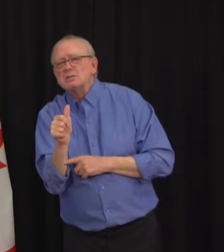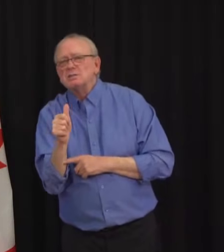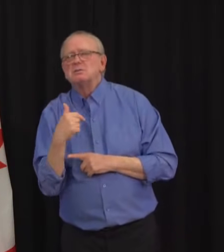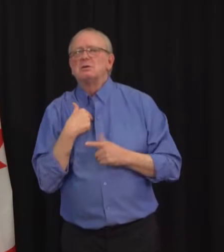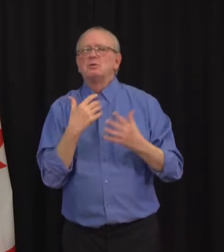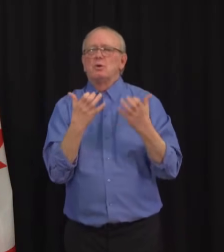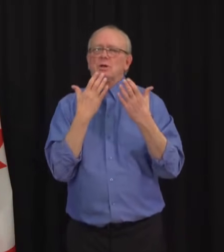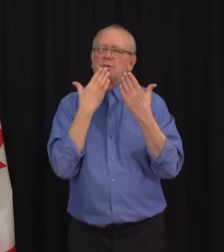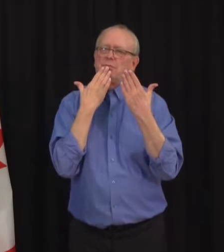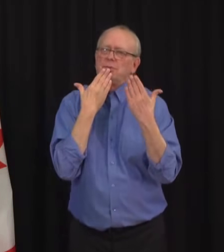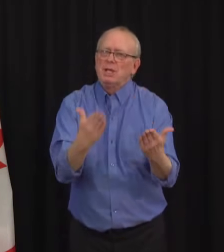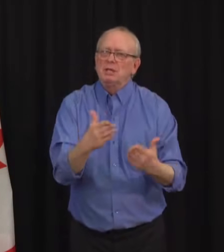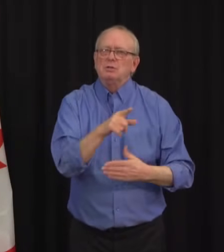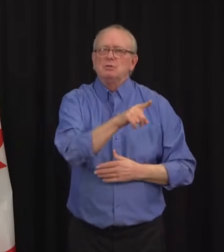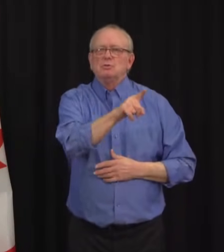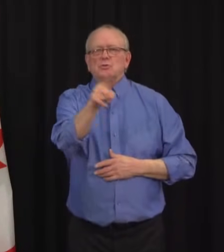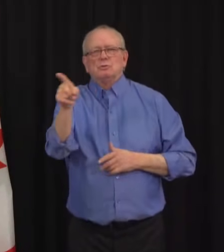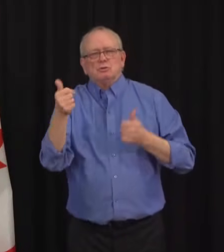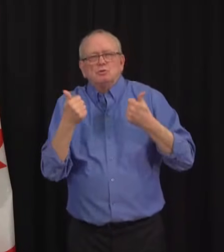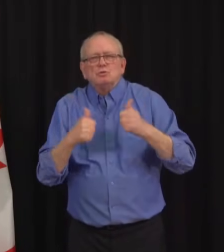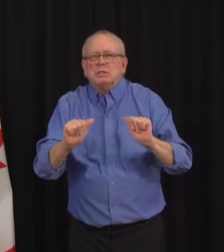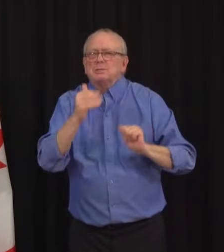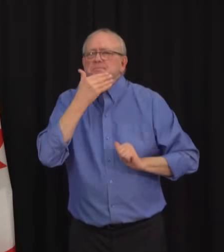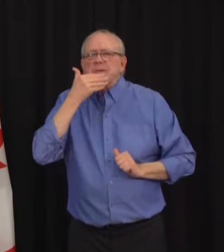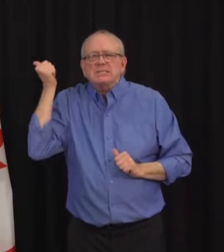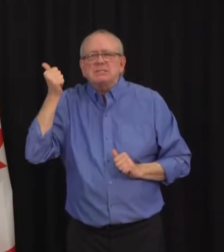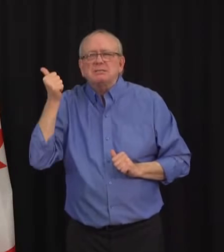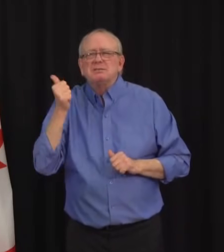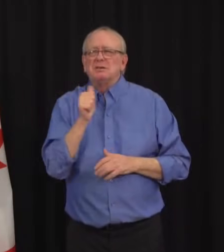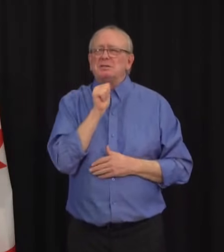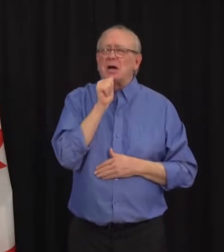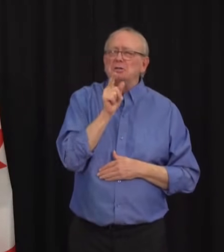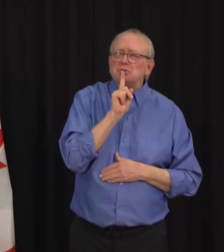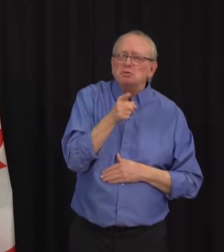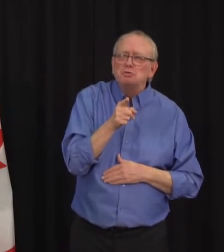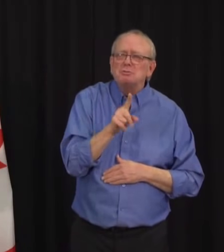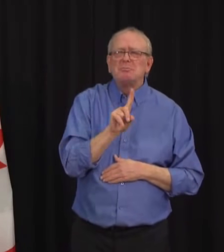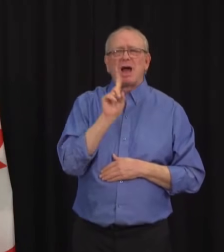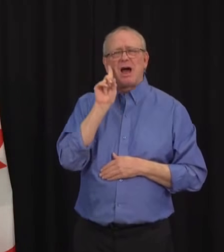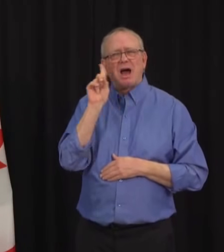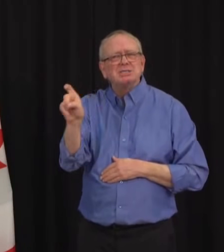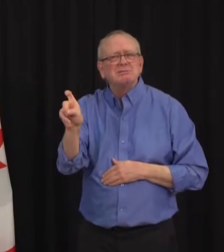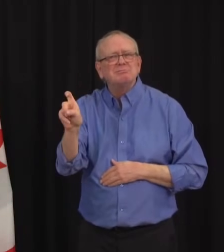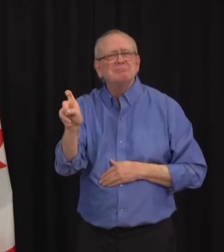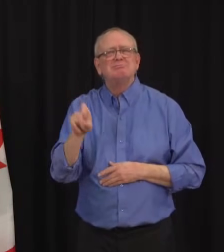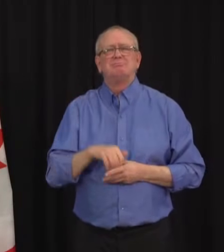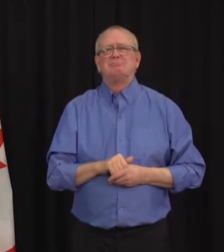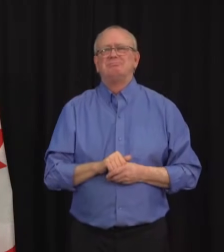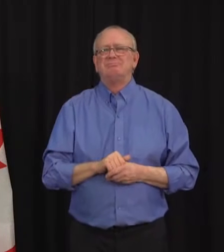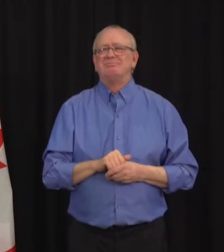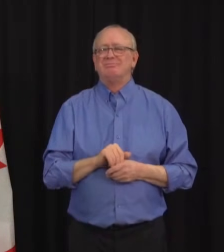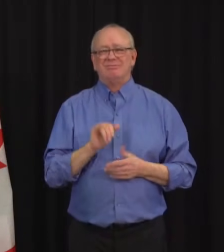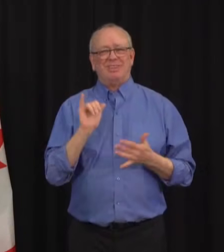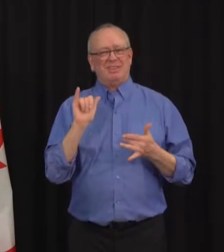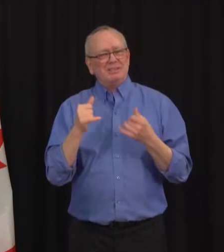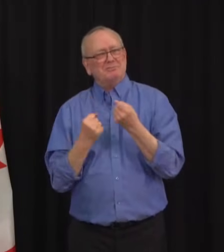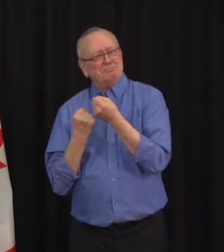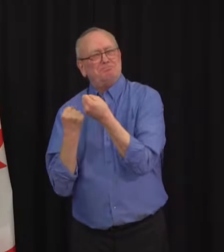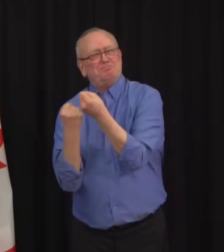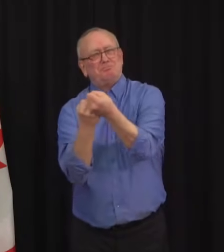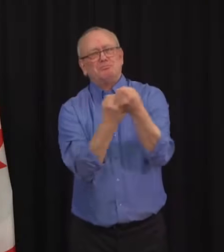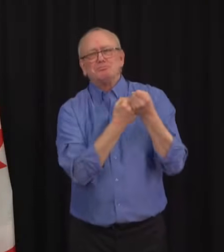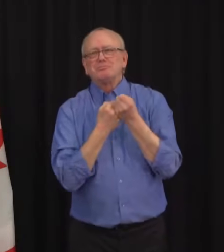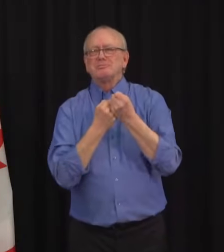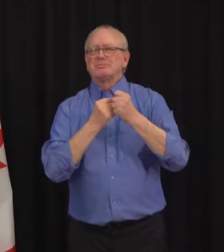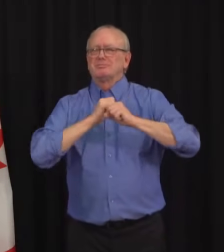unsure. This is a great example of Albertans doing everything in their power to protect one another. Knowledge and